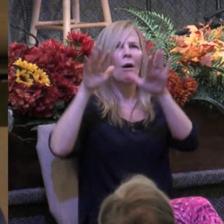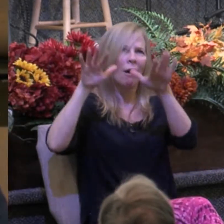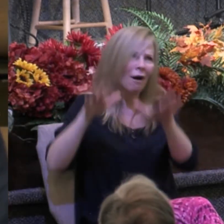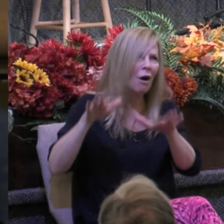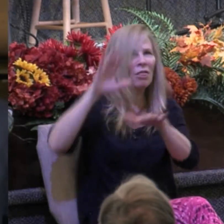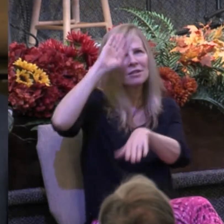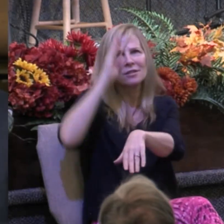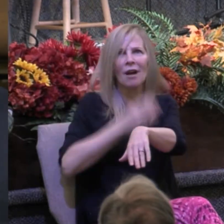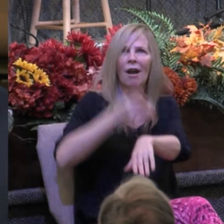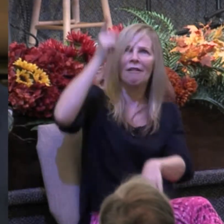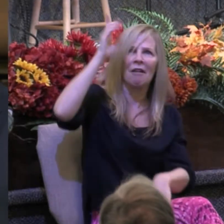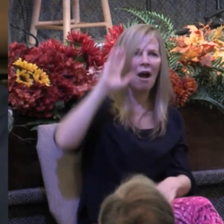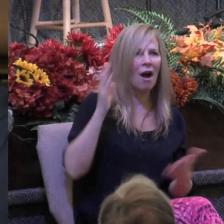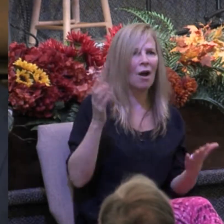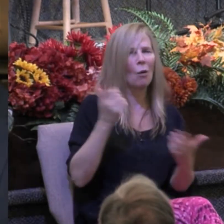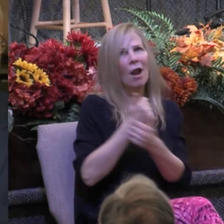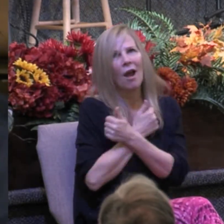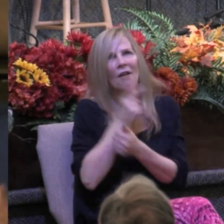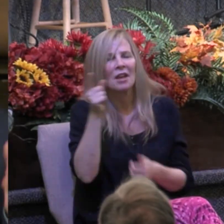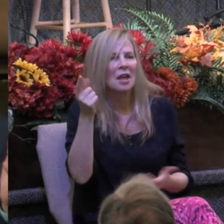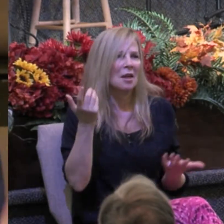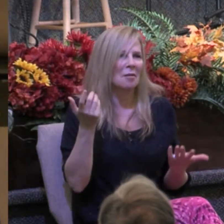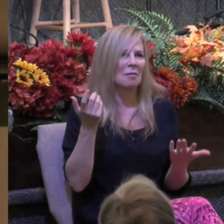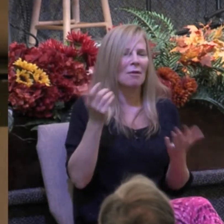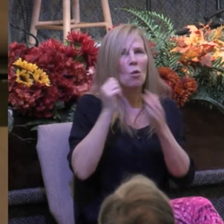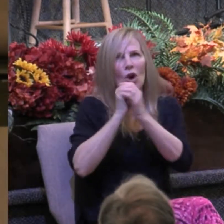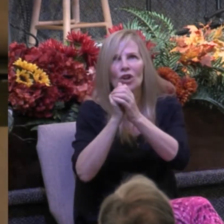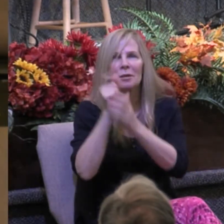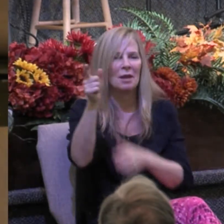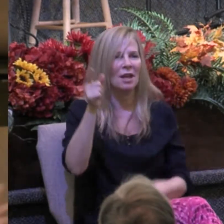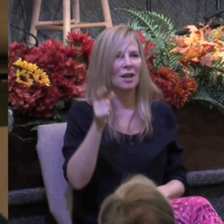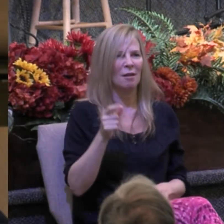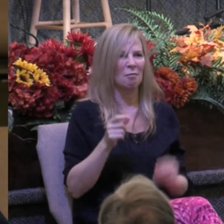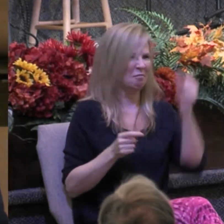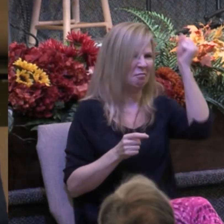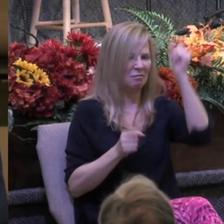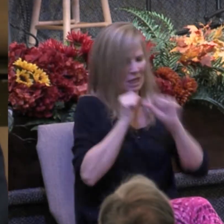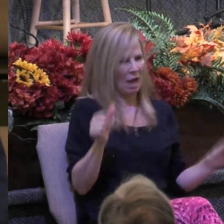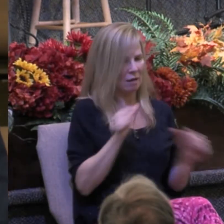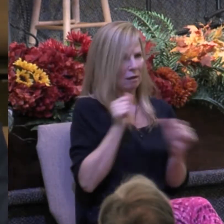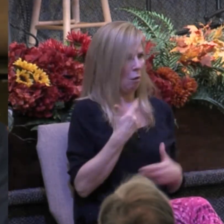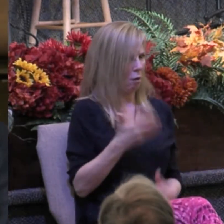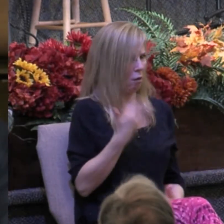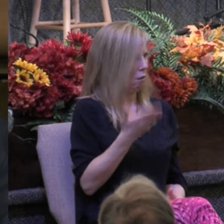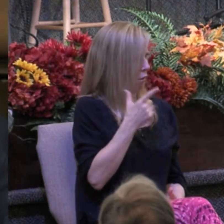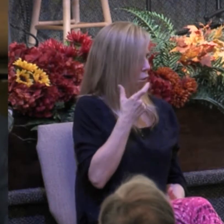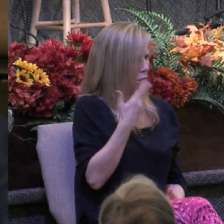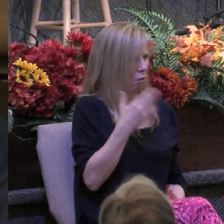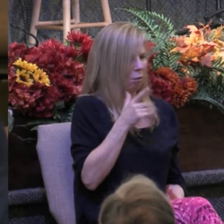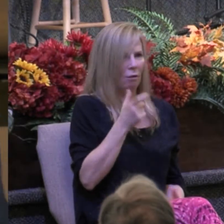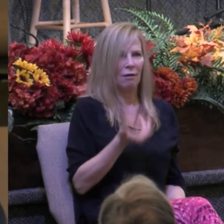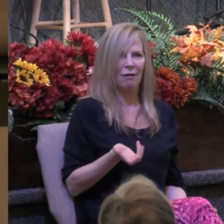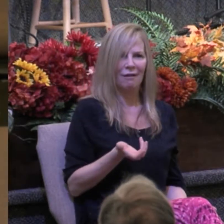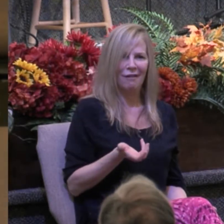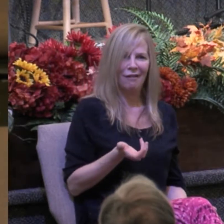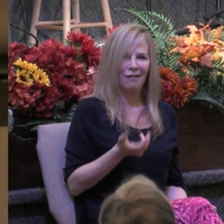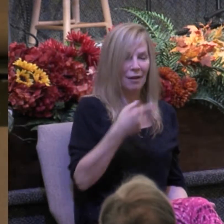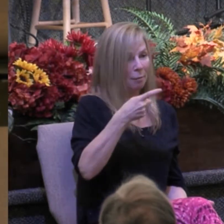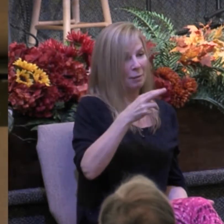the very one he had loved, the very one he had worshipped, he denied him. And Peter wasn't the only